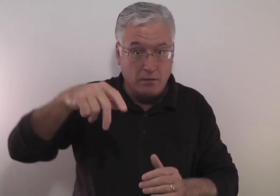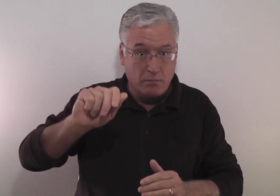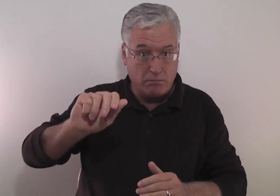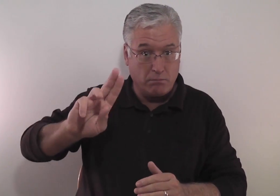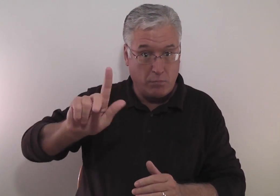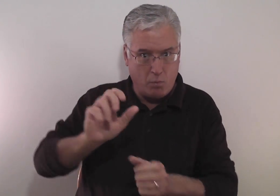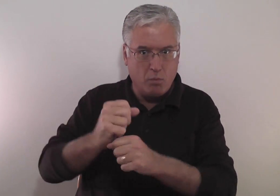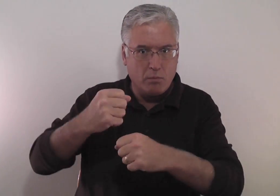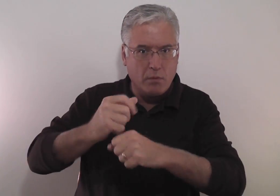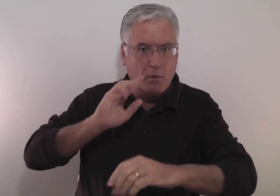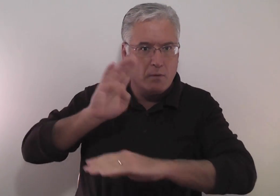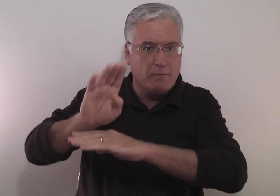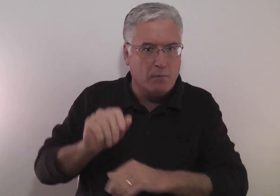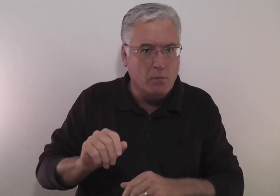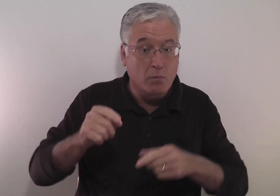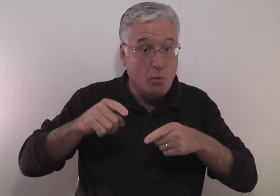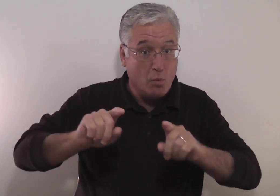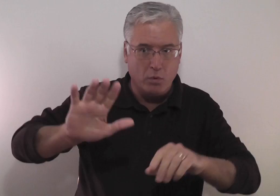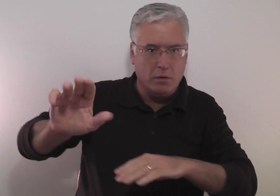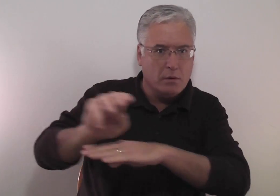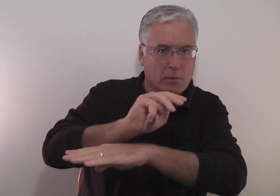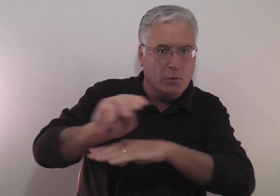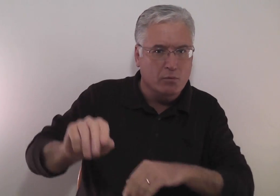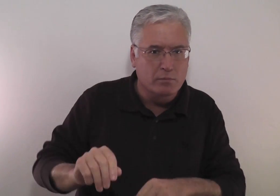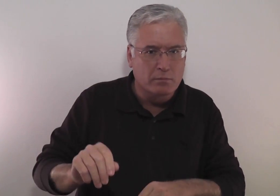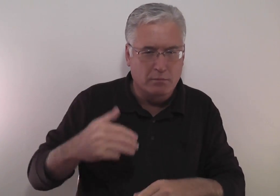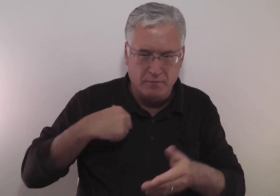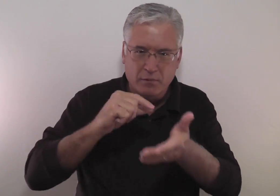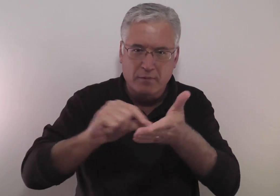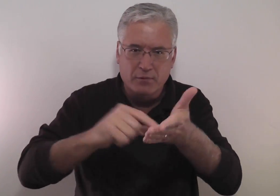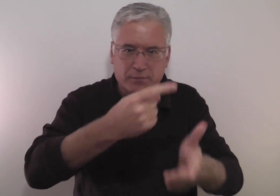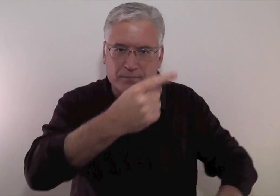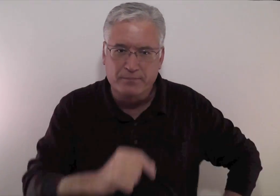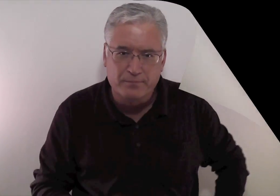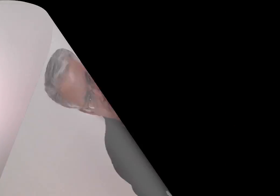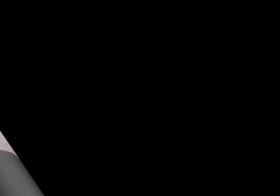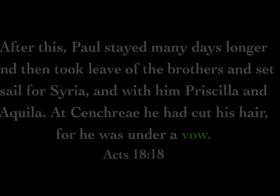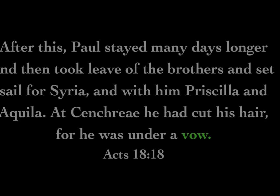mean that. Paul, the Apostle Paul, he made a vow.